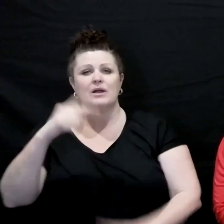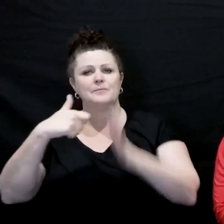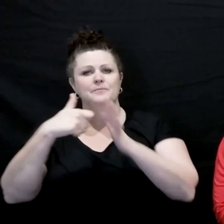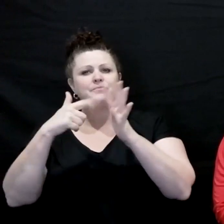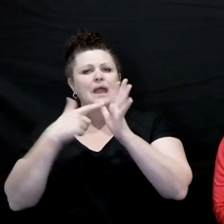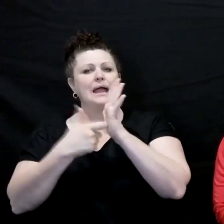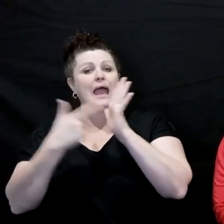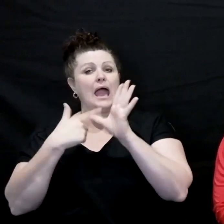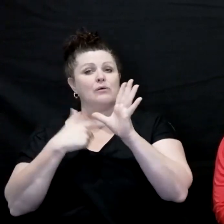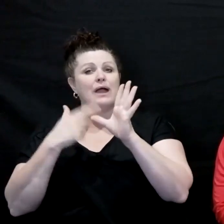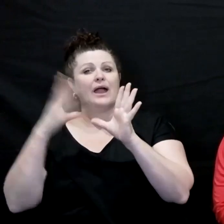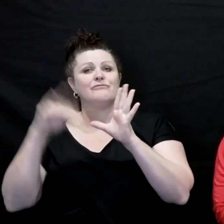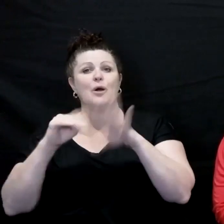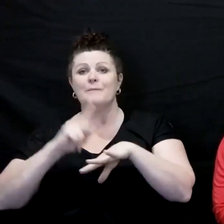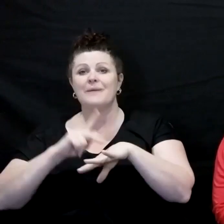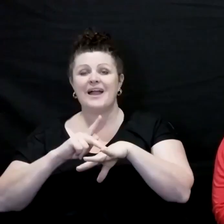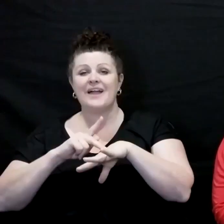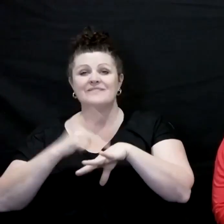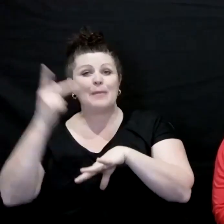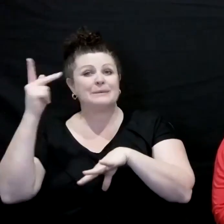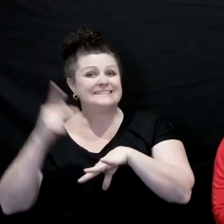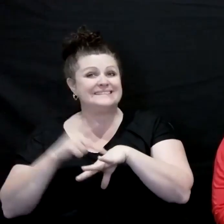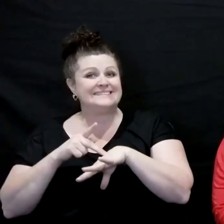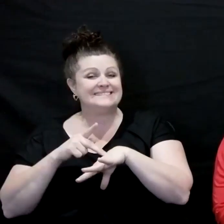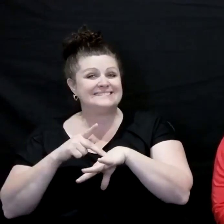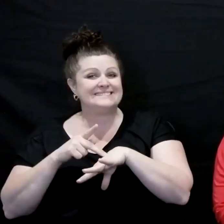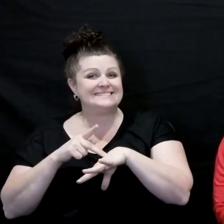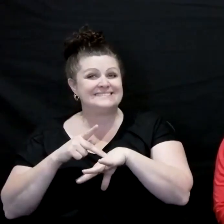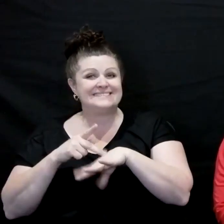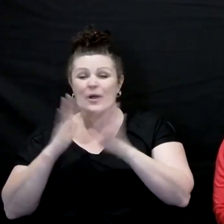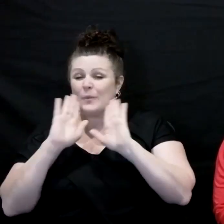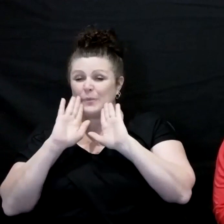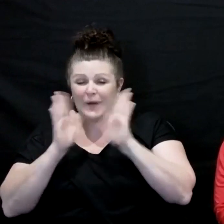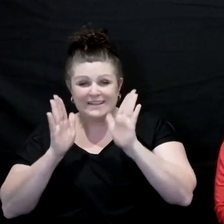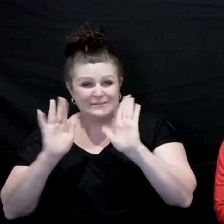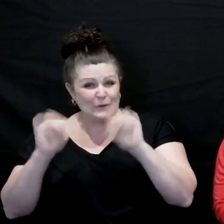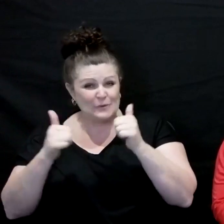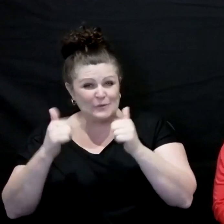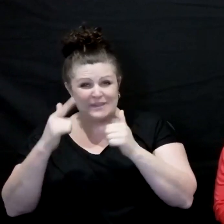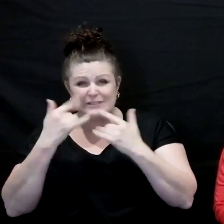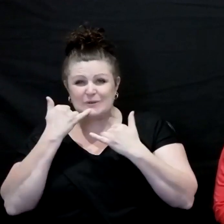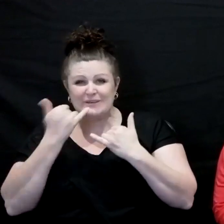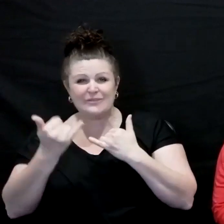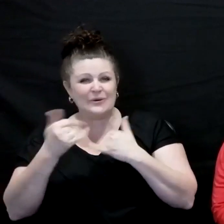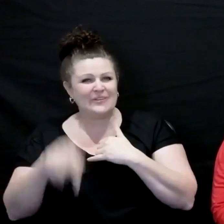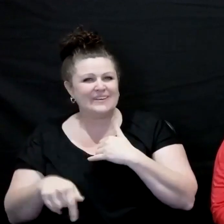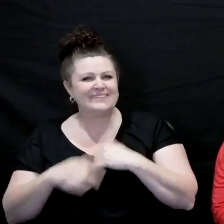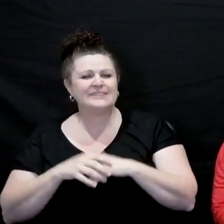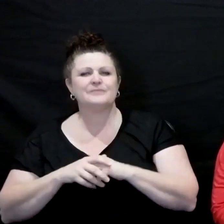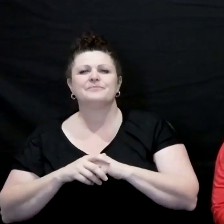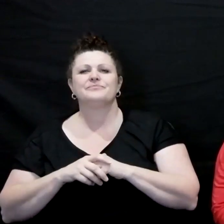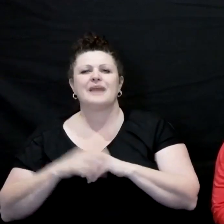actually joining us from the Philippines today. Oh, wow. So that is pretty cool that